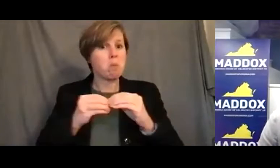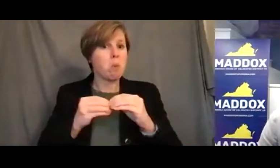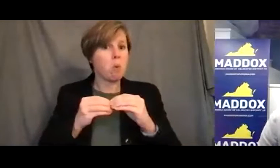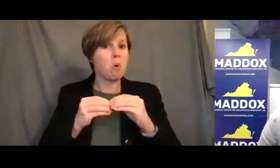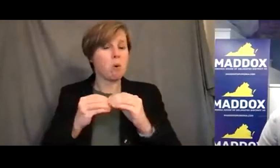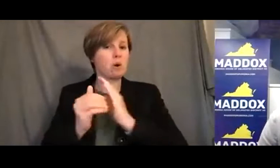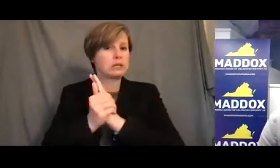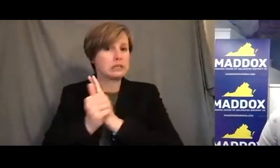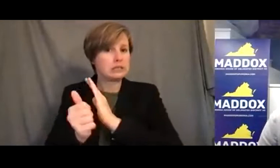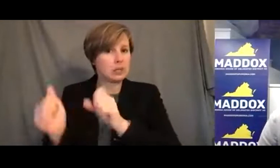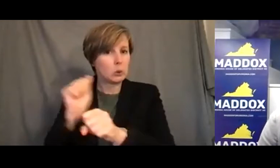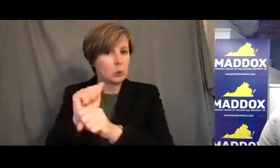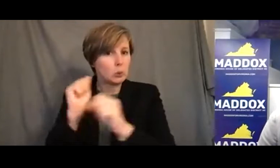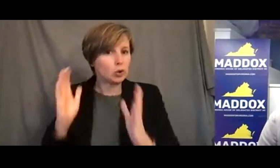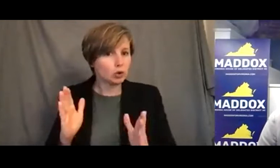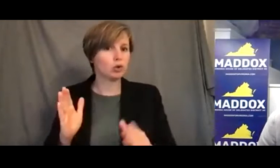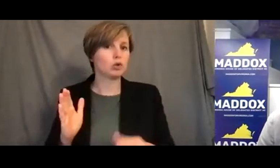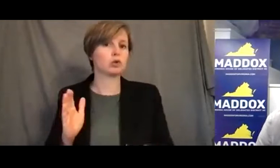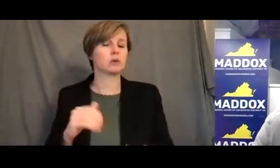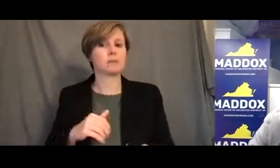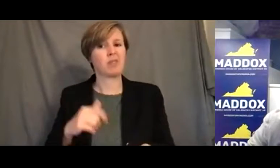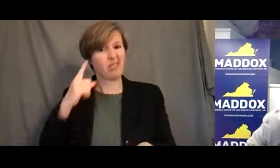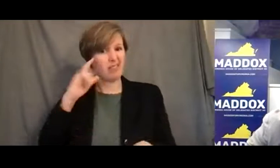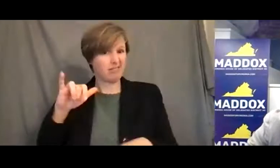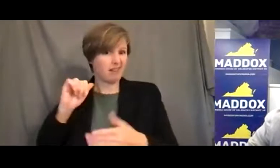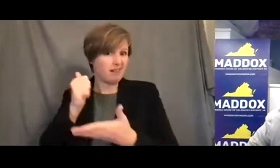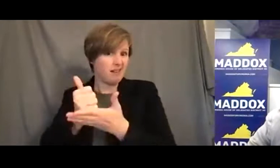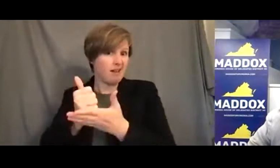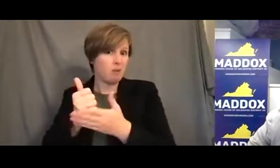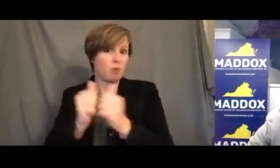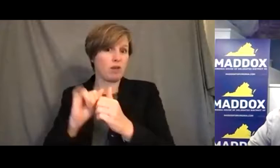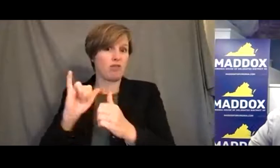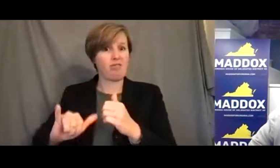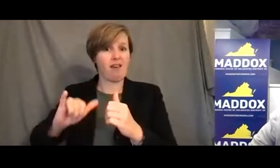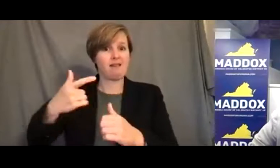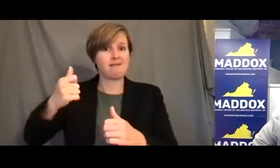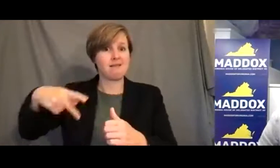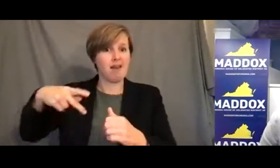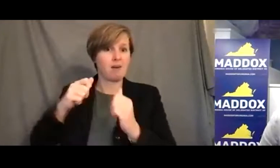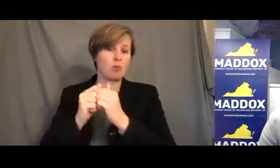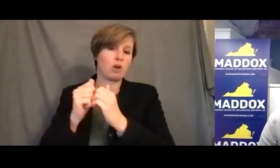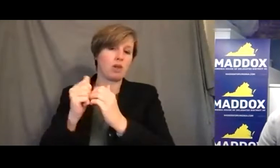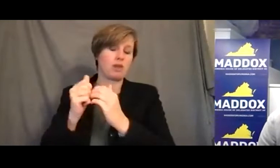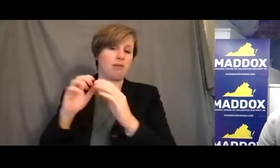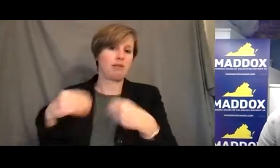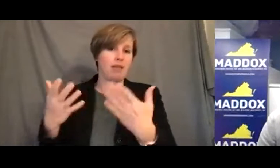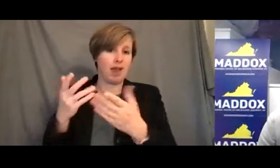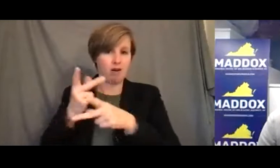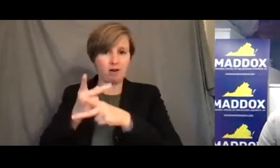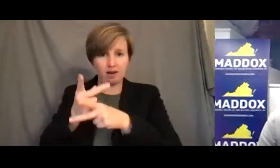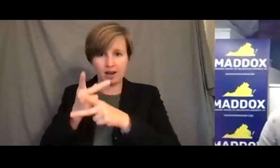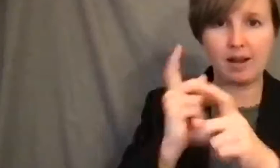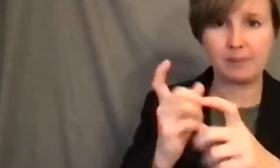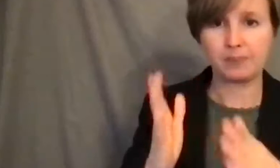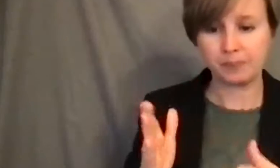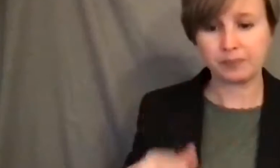skilled caregivers, and I think that would help a lot. Thank you. Thank you so much. And we'll ask the same question now of